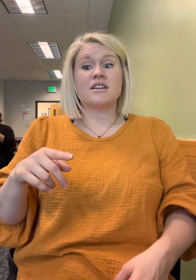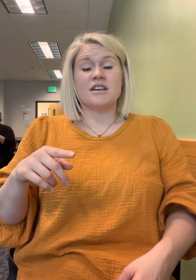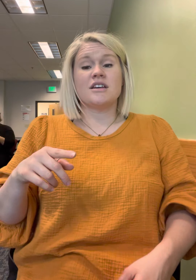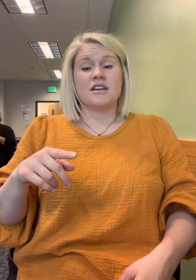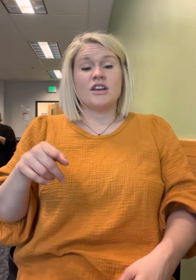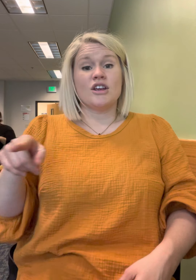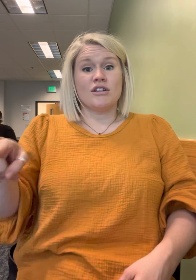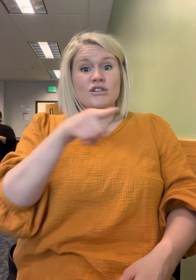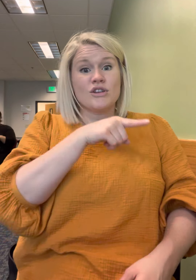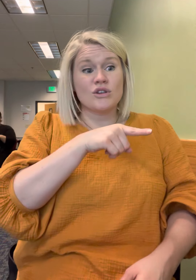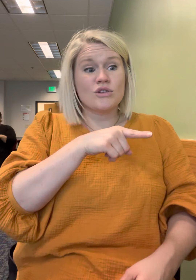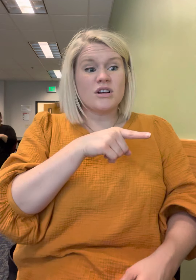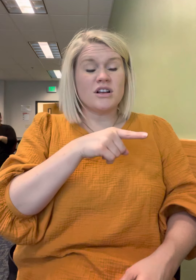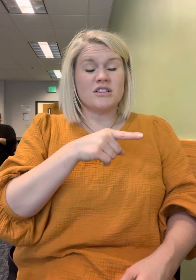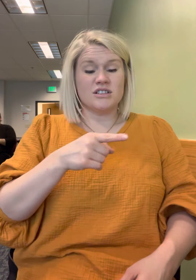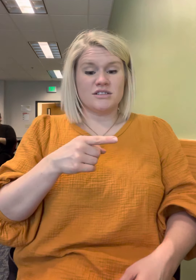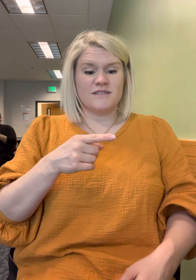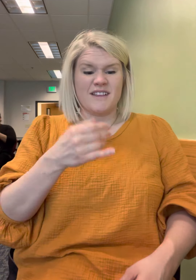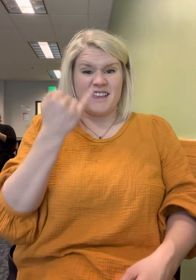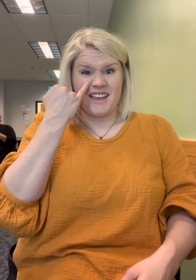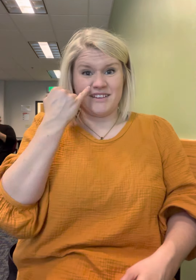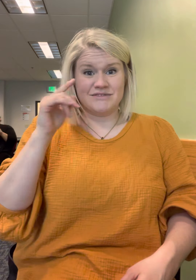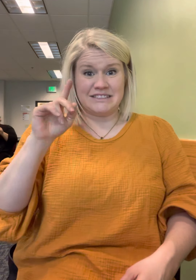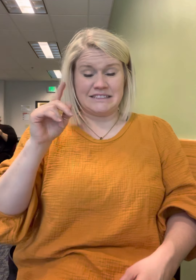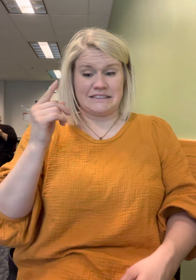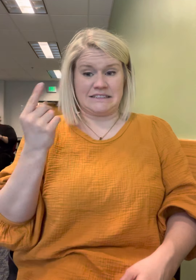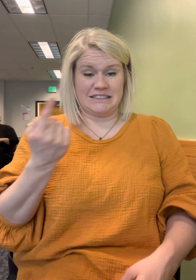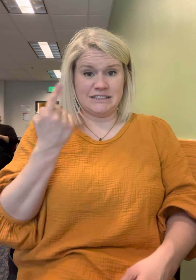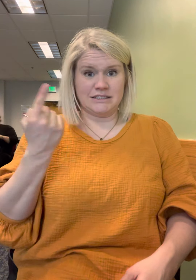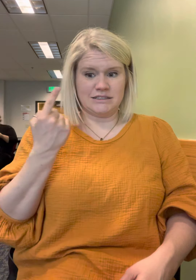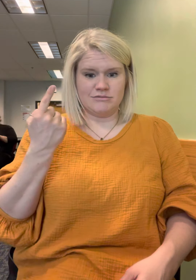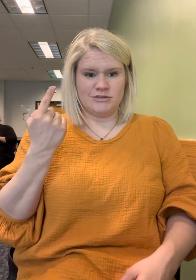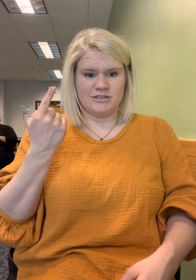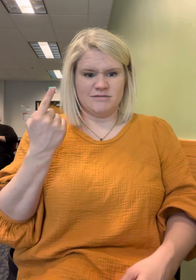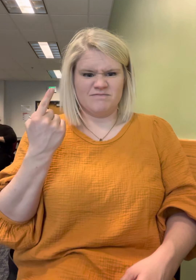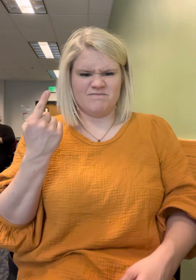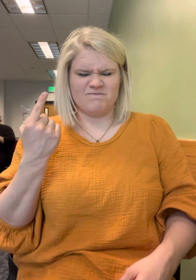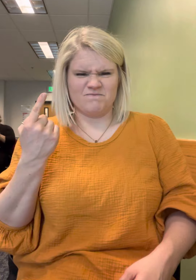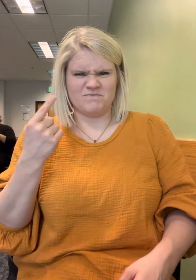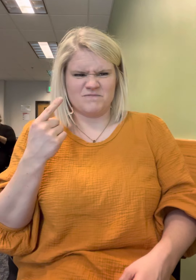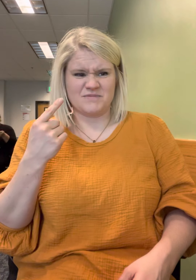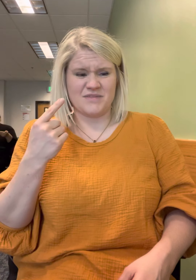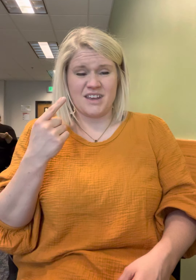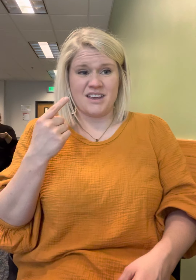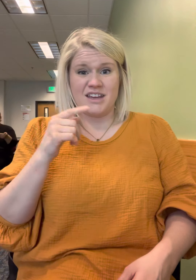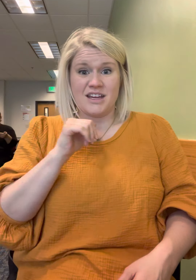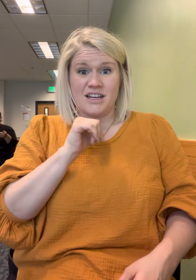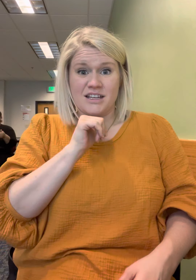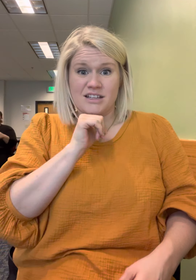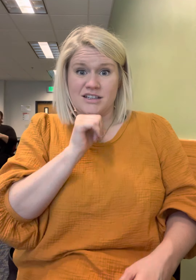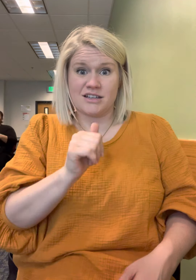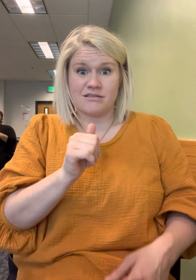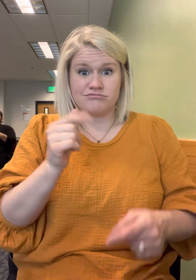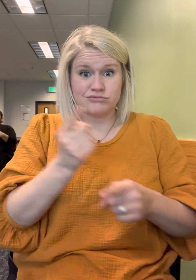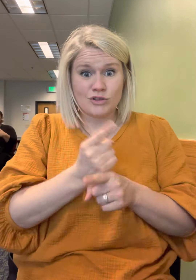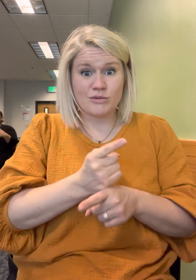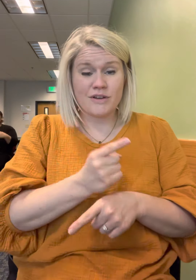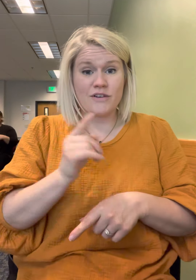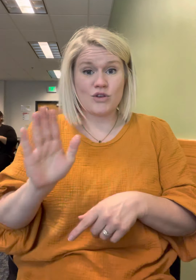your things without asking. You don't like it when people look in your desk or look at your papers. Let's have